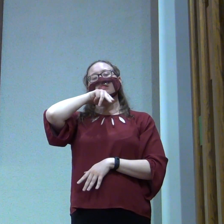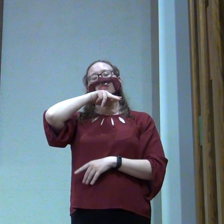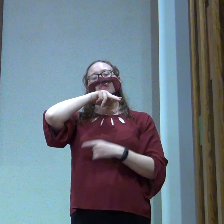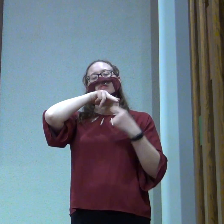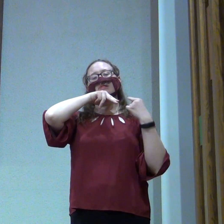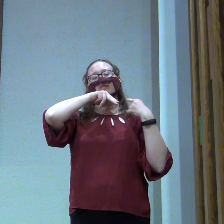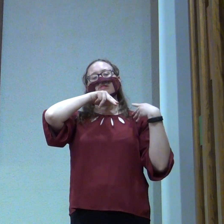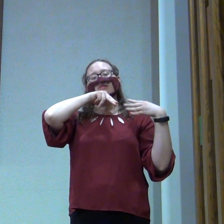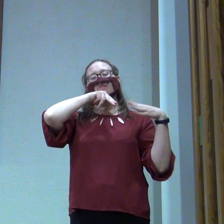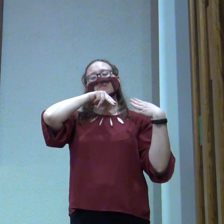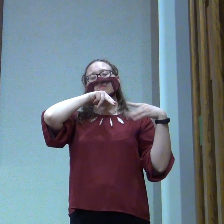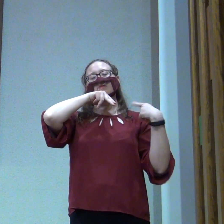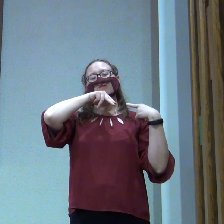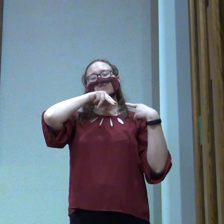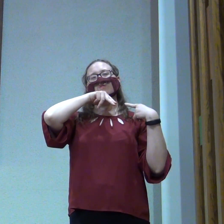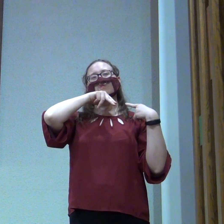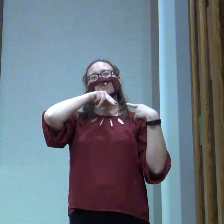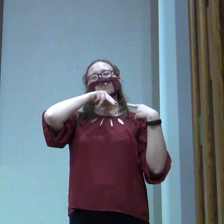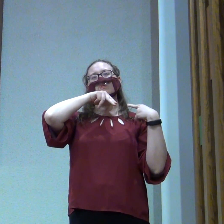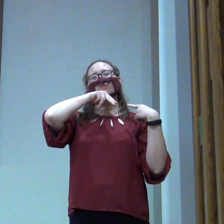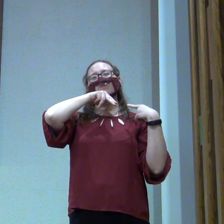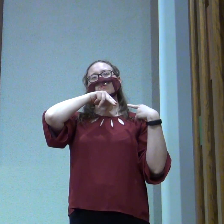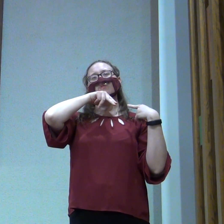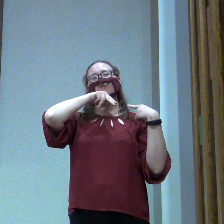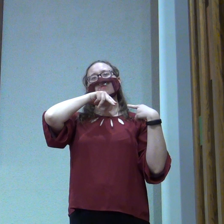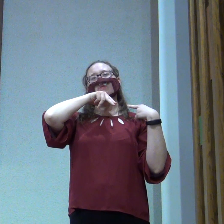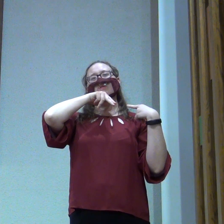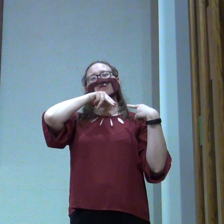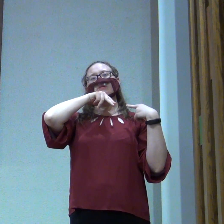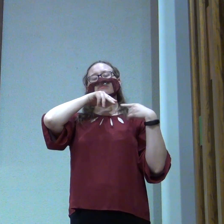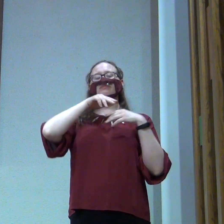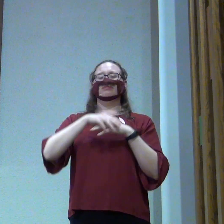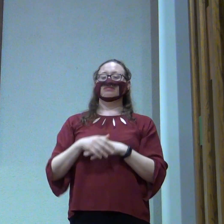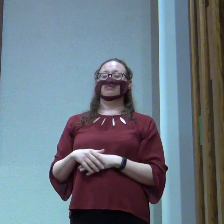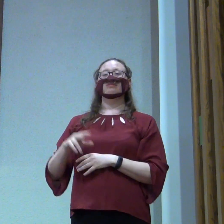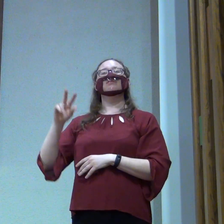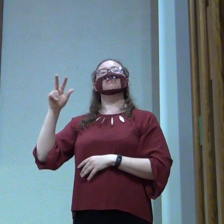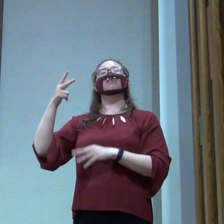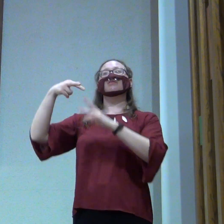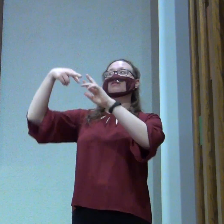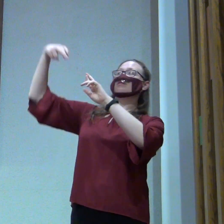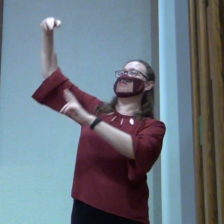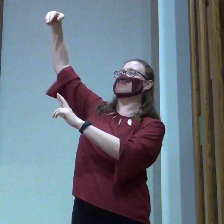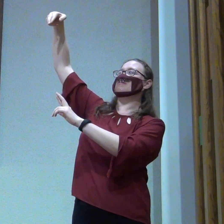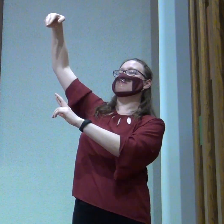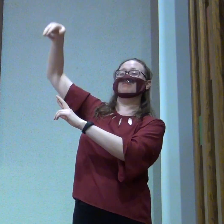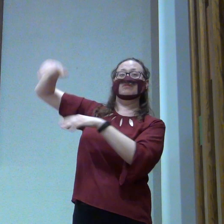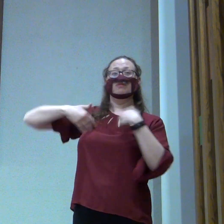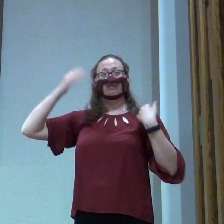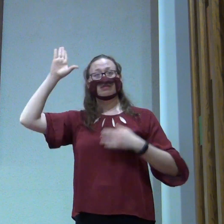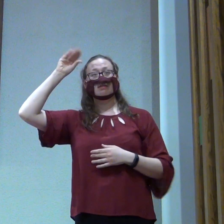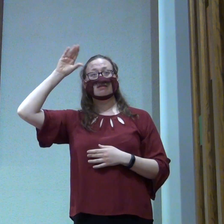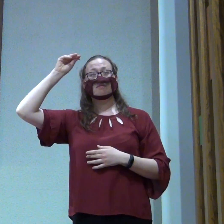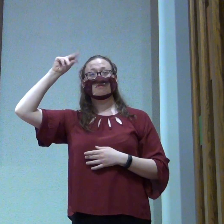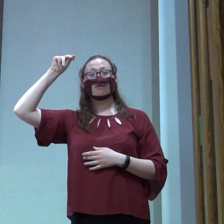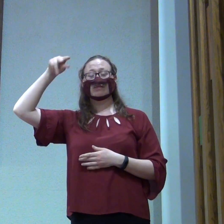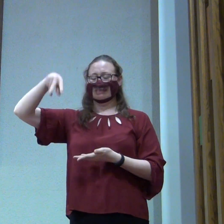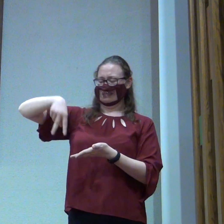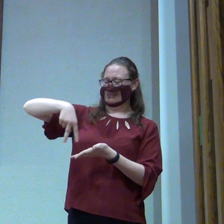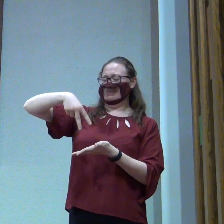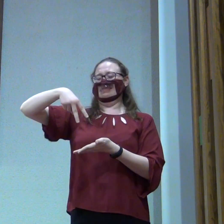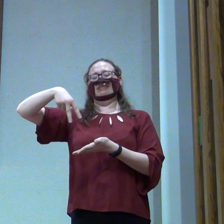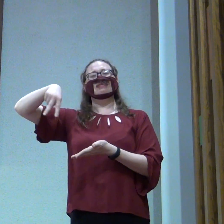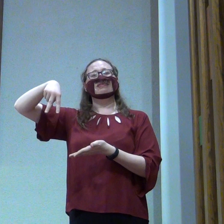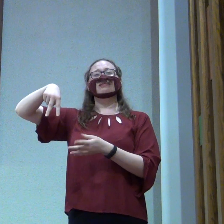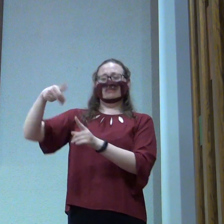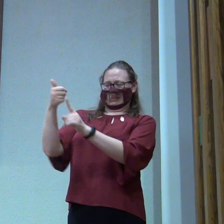blue, tinged. But the third rope was still moving. Being